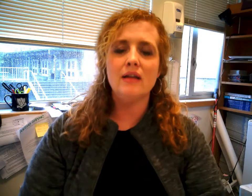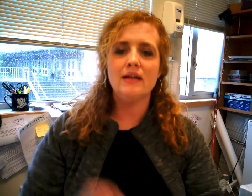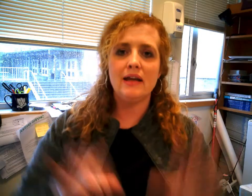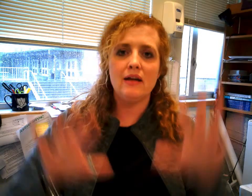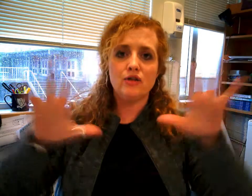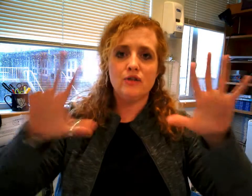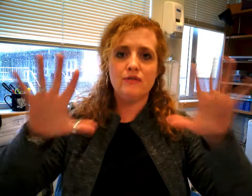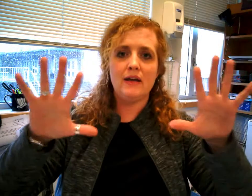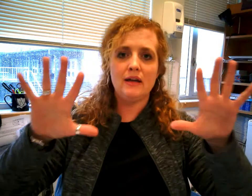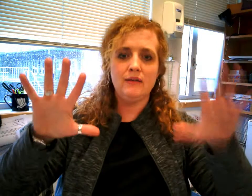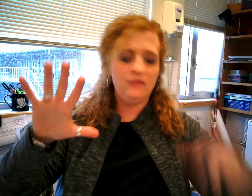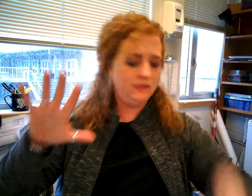holiday are two fives.